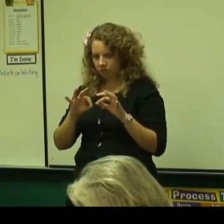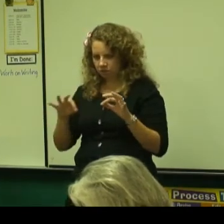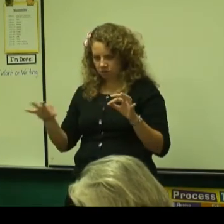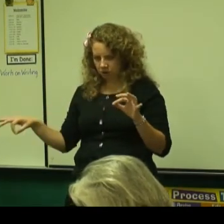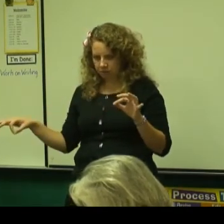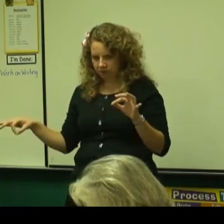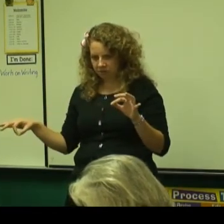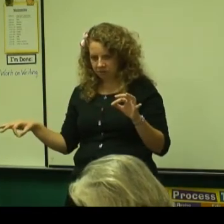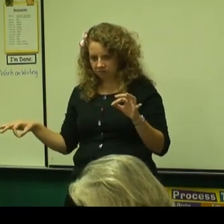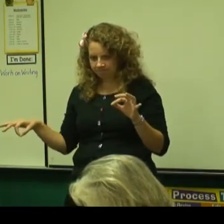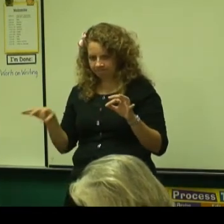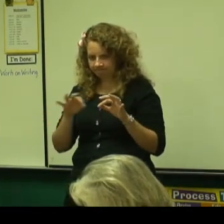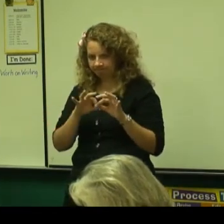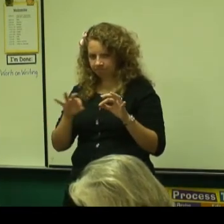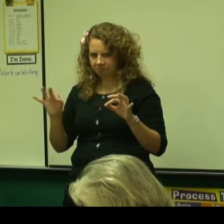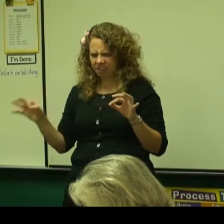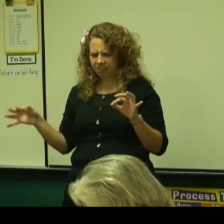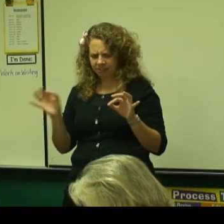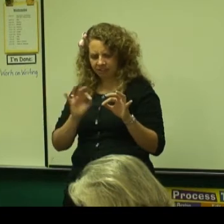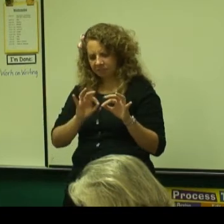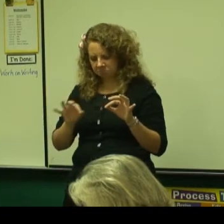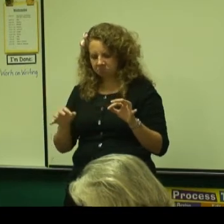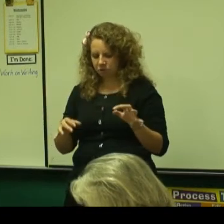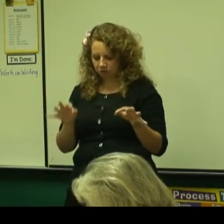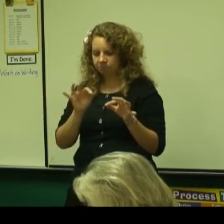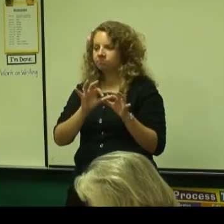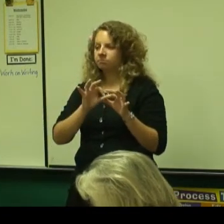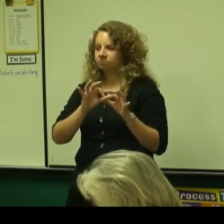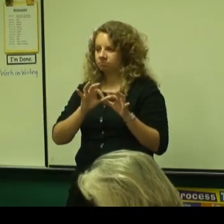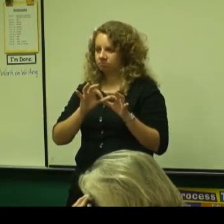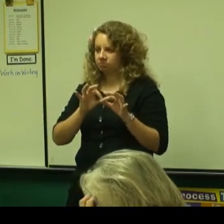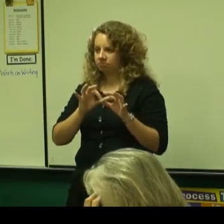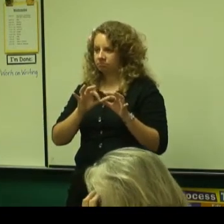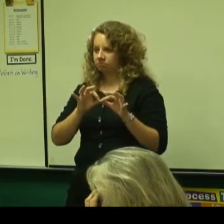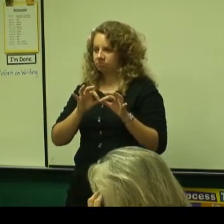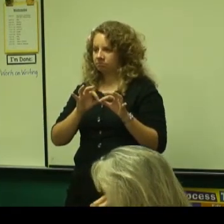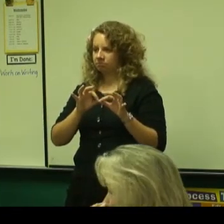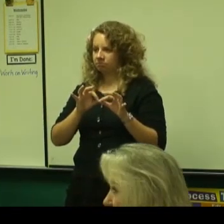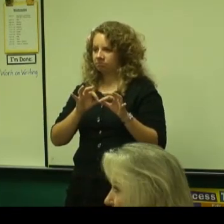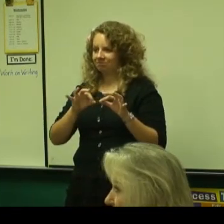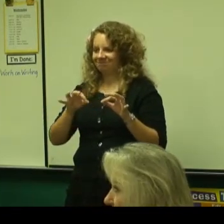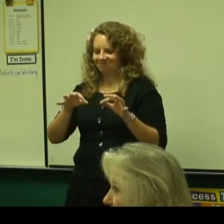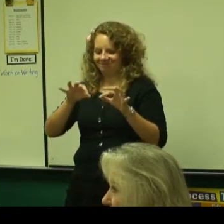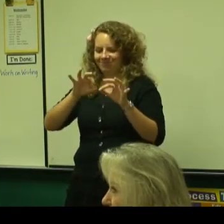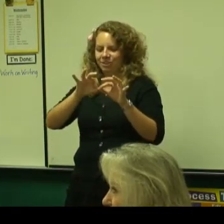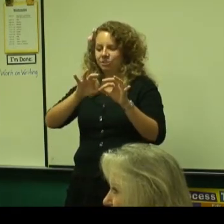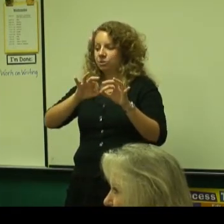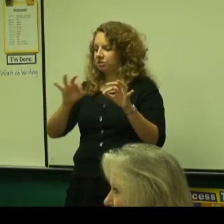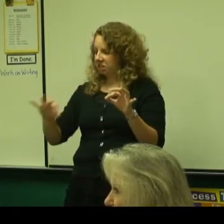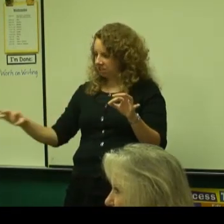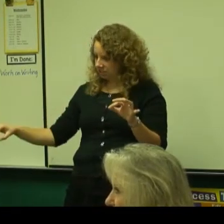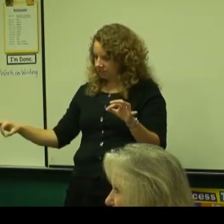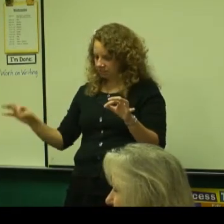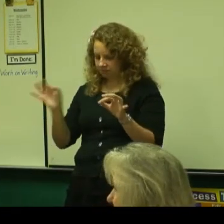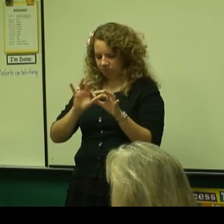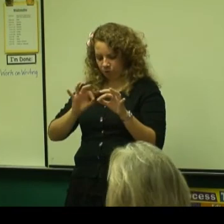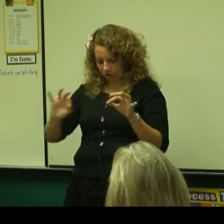Sentence, comment. I think that's it. If So, you're in the Middle East and you go right to left. so sentence or